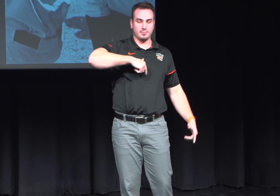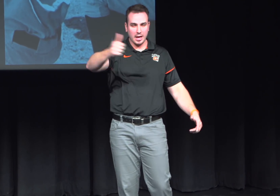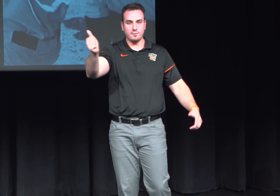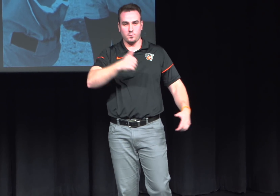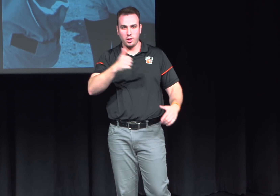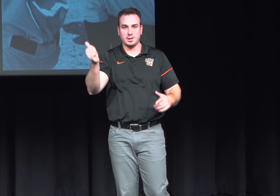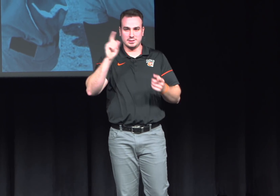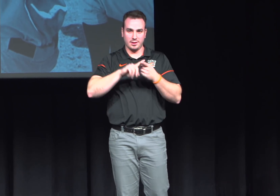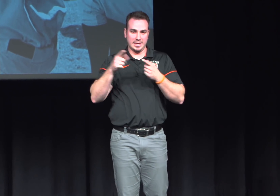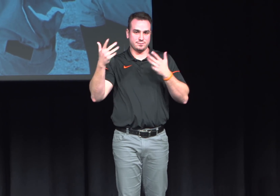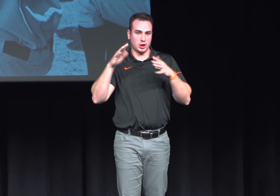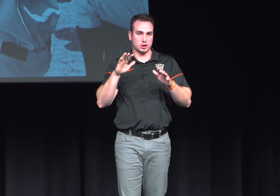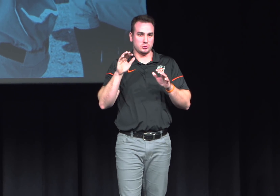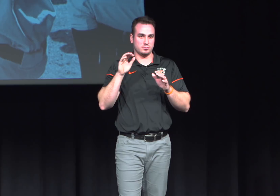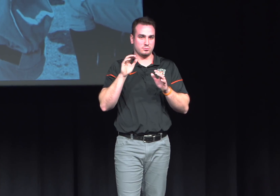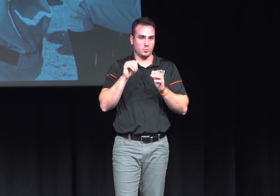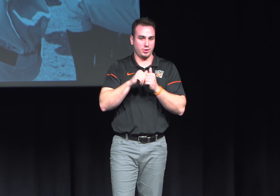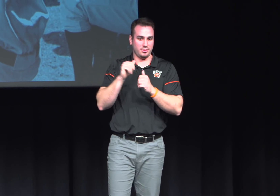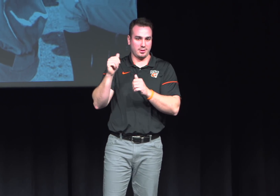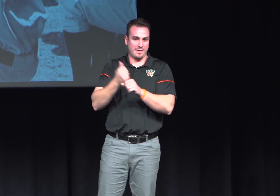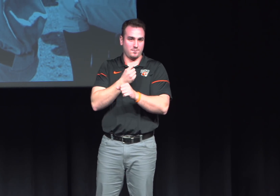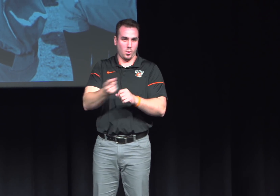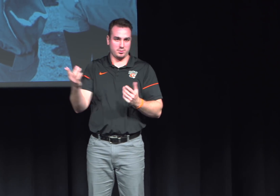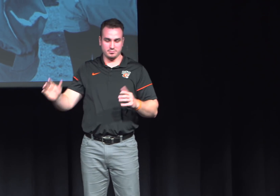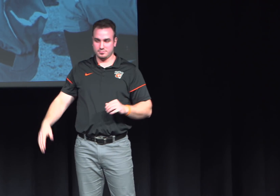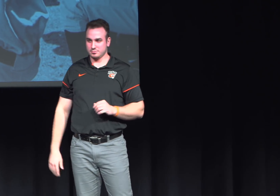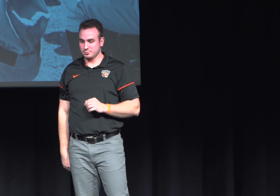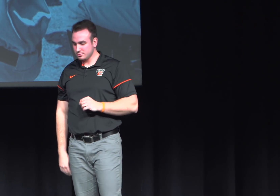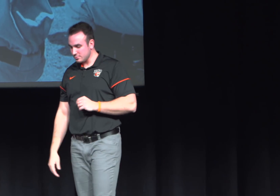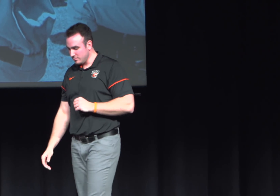first, second, third, outfield, back and forth until he was done yelling at everyone.